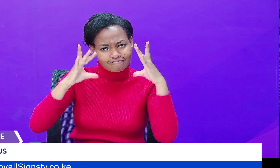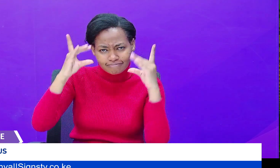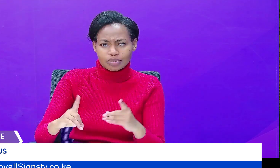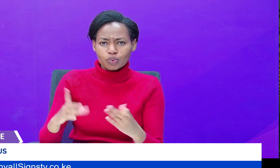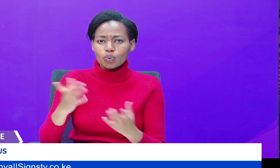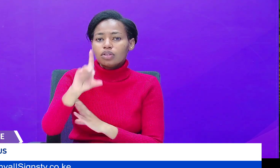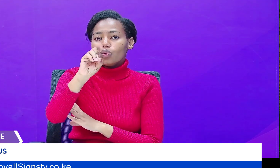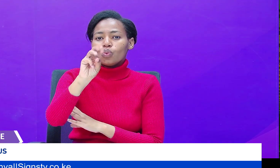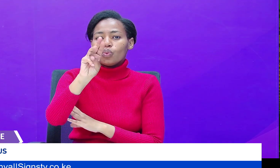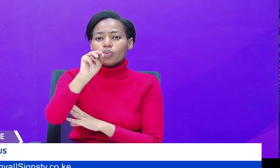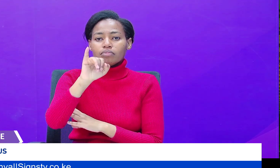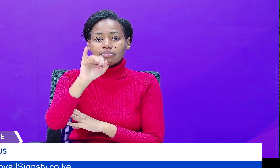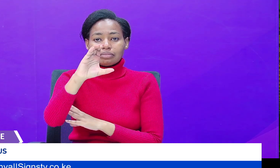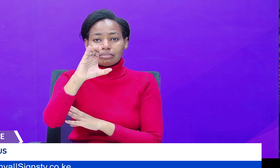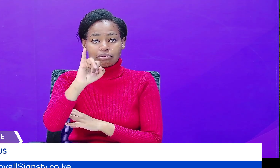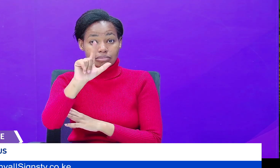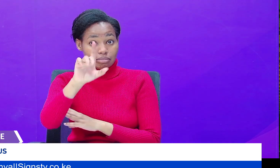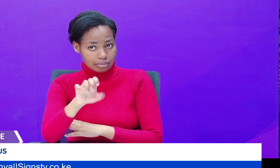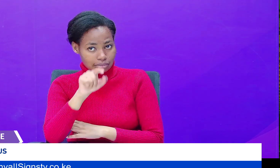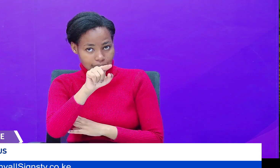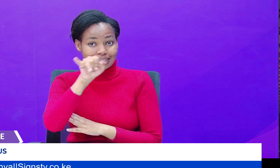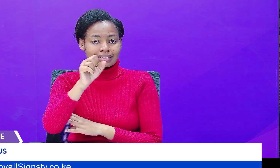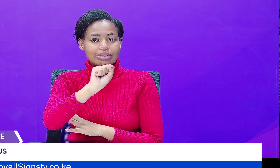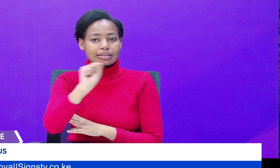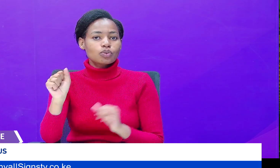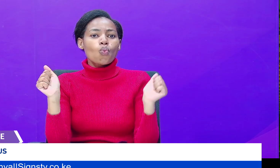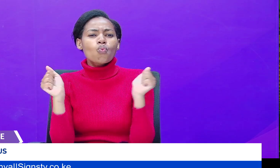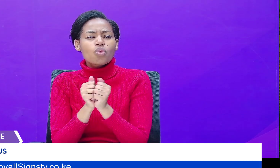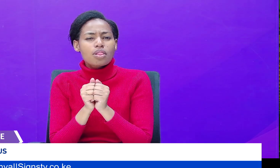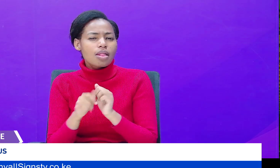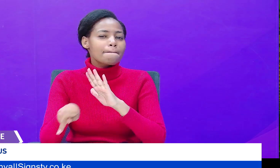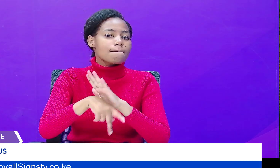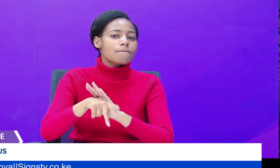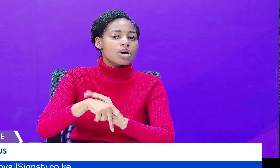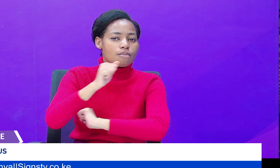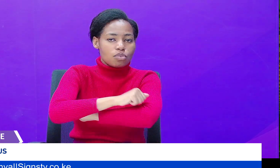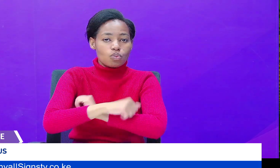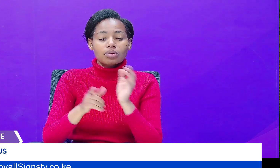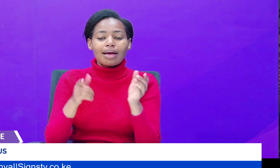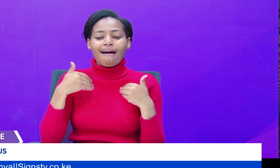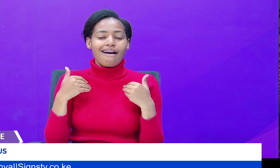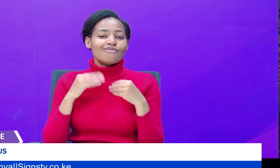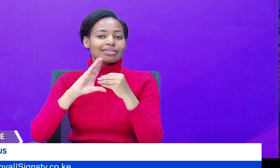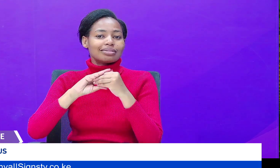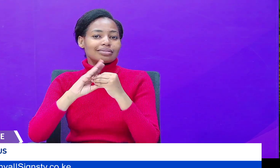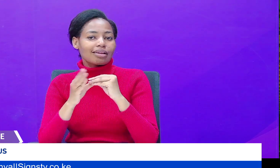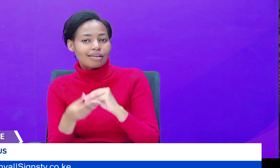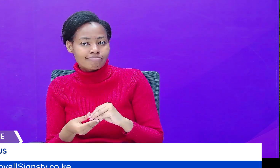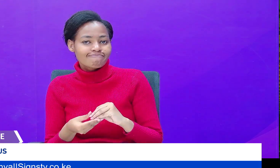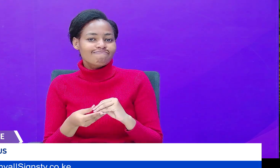government's decision to domicile JSS within primary schools has created widespread confusion, particularly